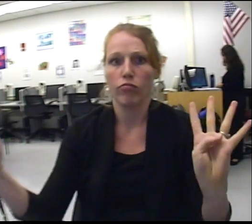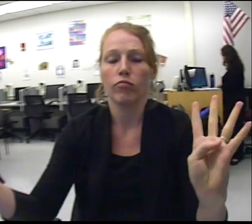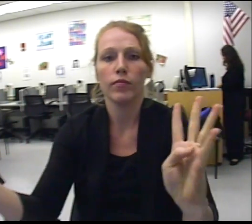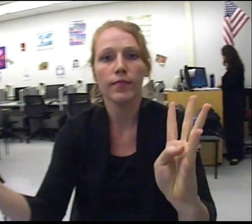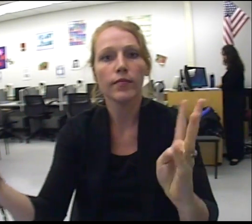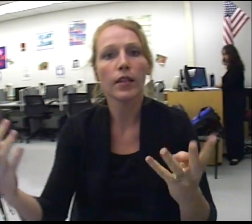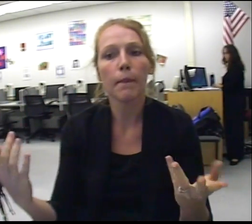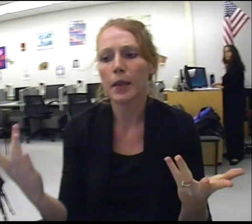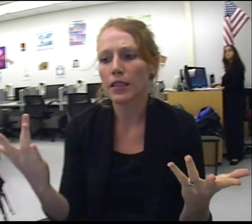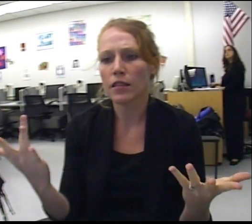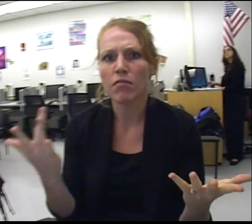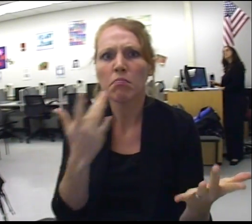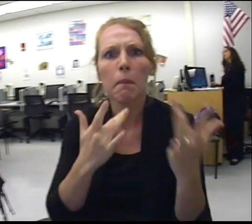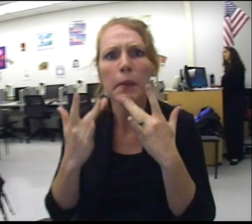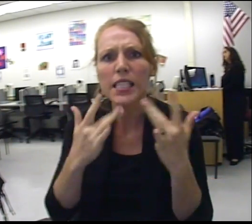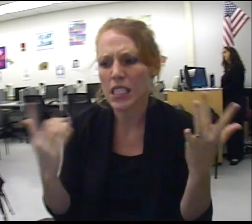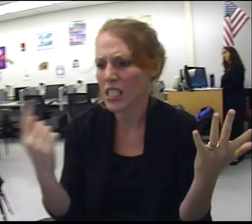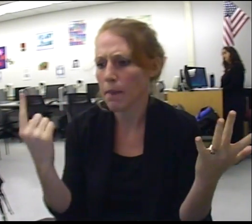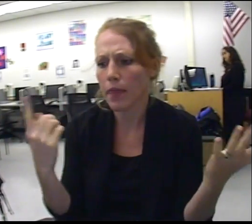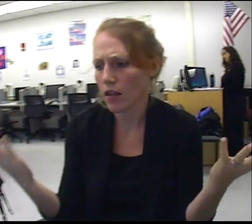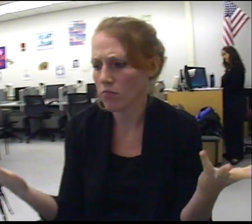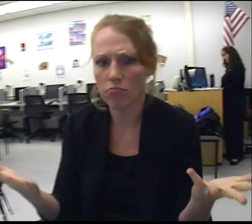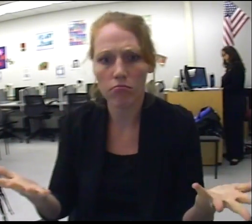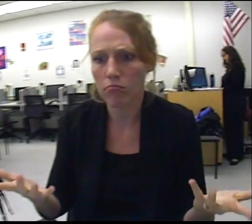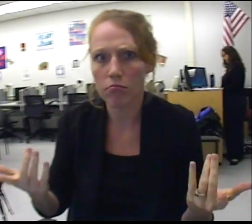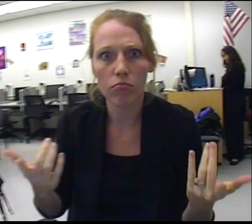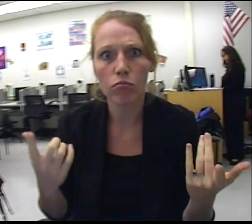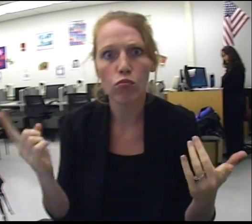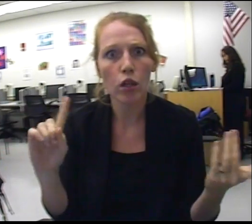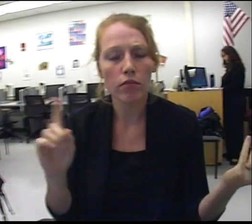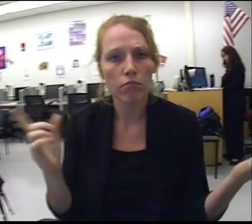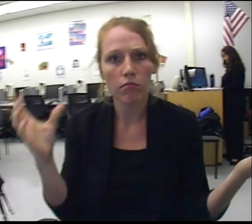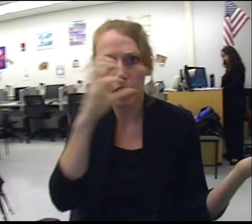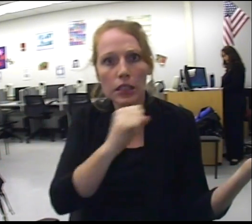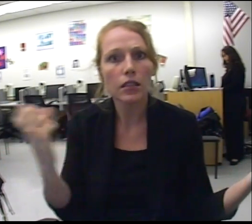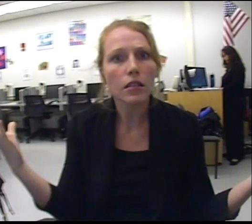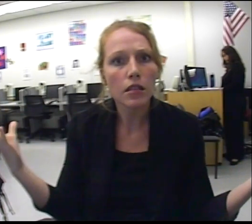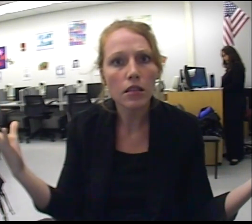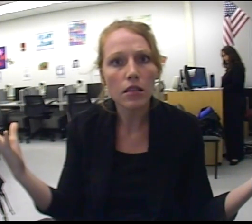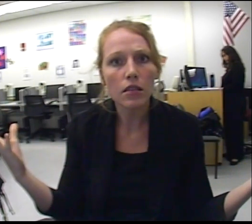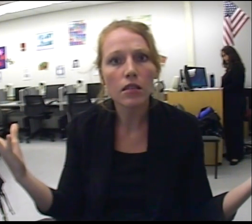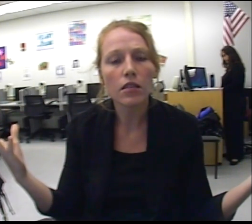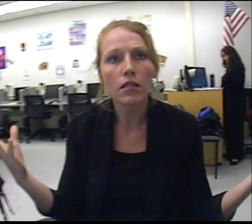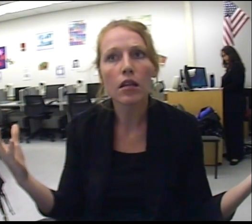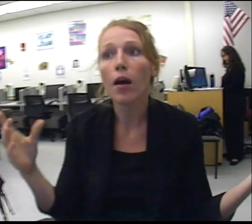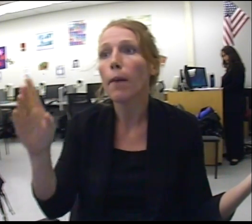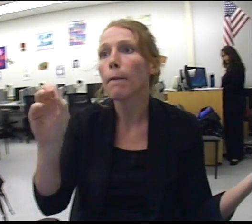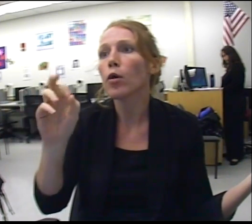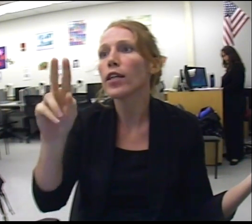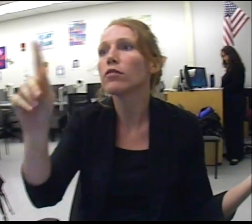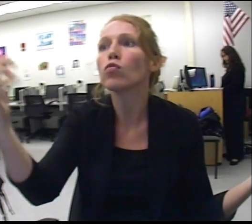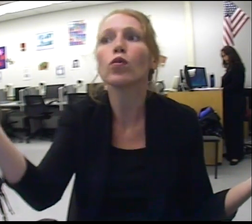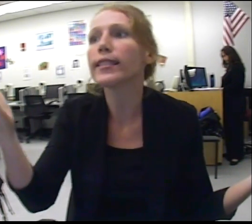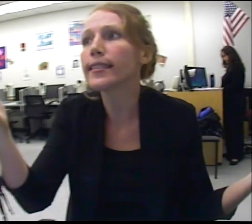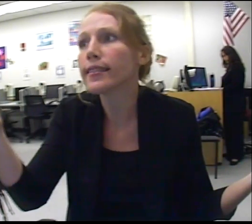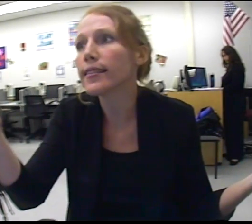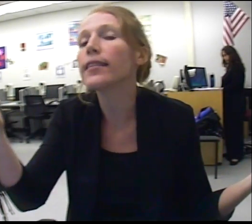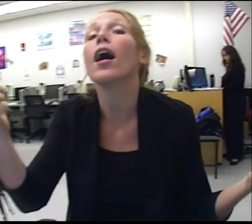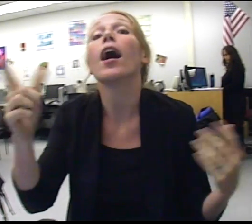Let's just wait. I'll bring Washington. It's not there yet, Brett. The cannon. So here's where Henry Knox